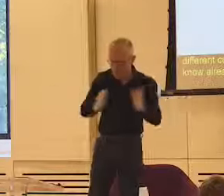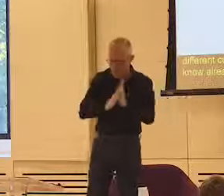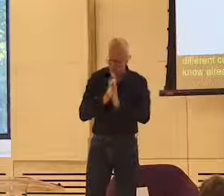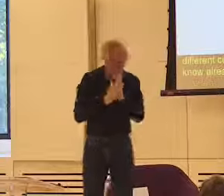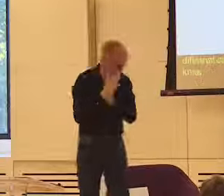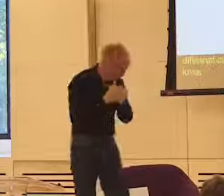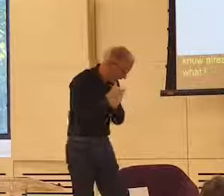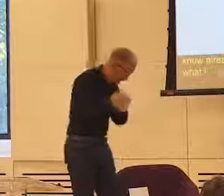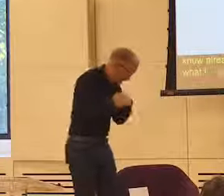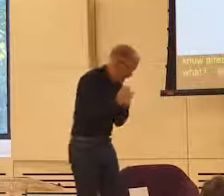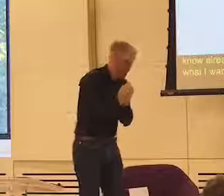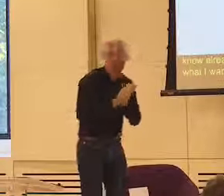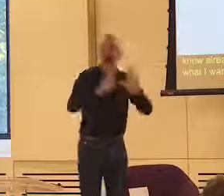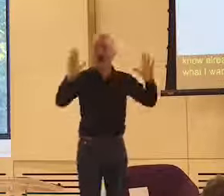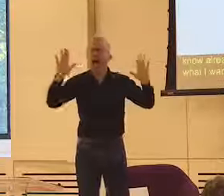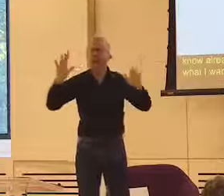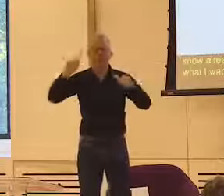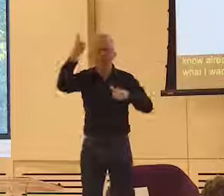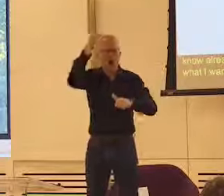you is some food for thought.